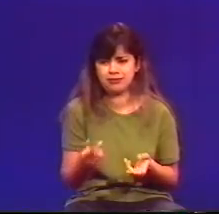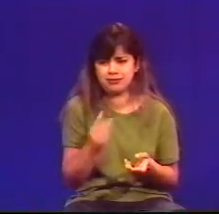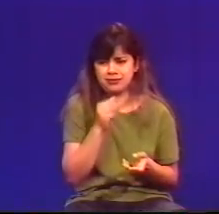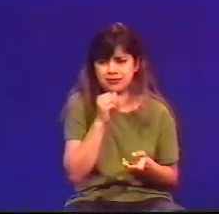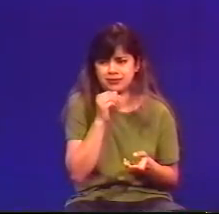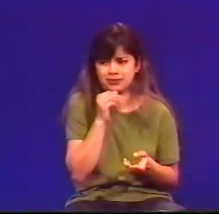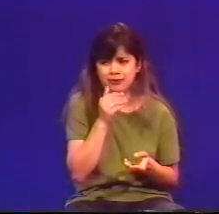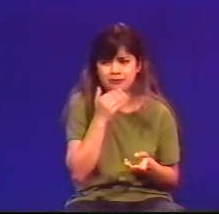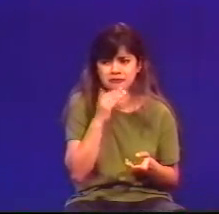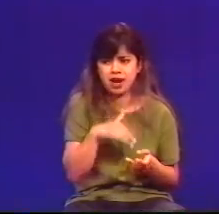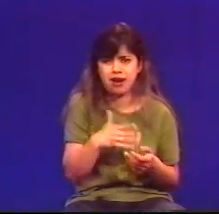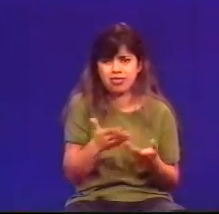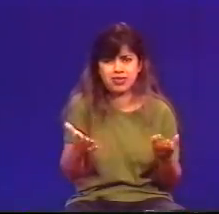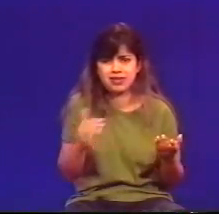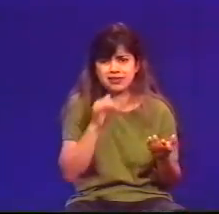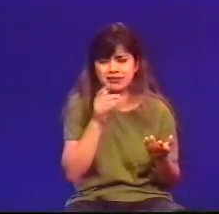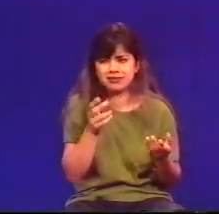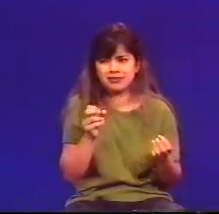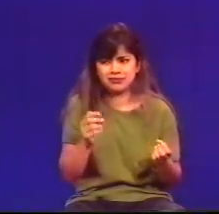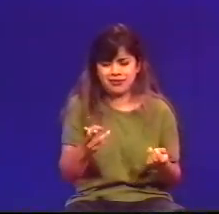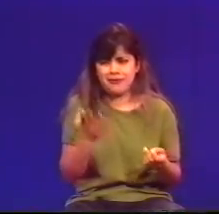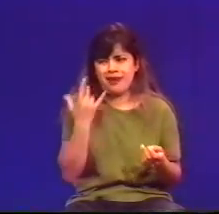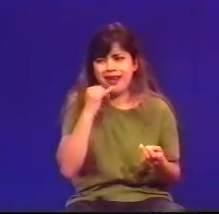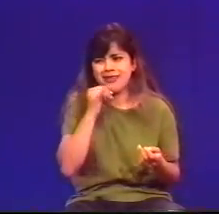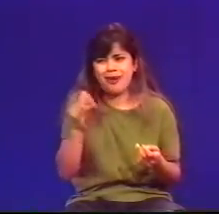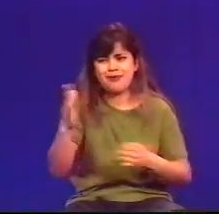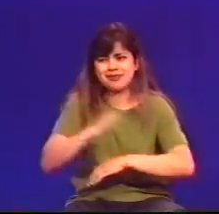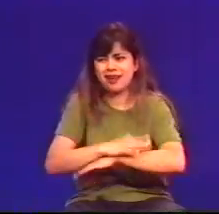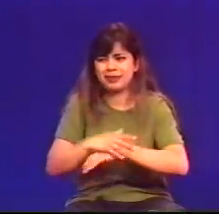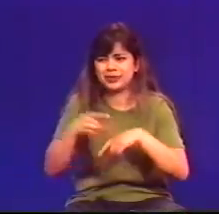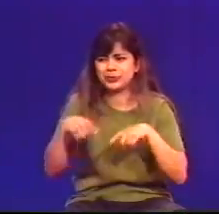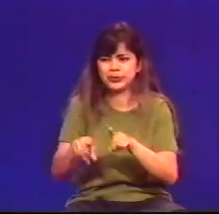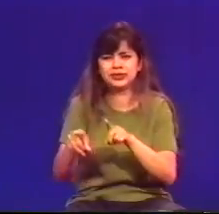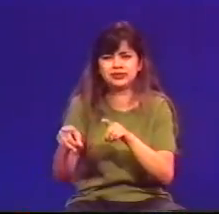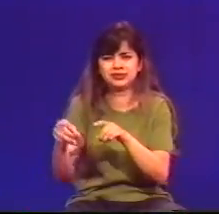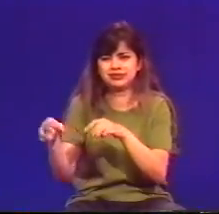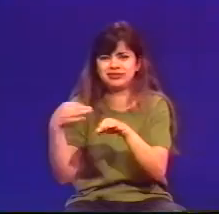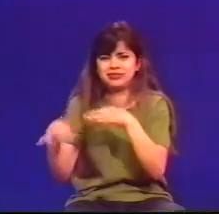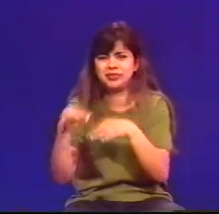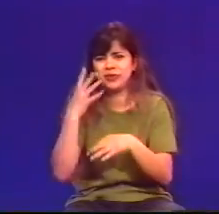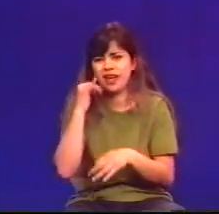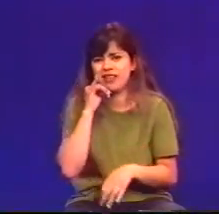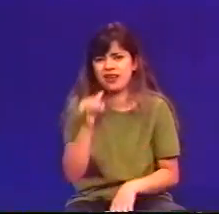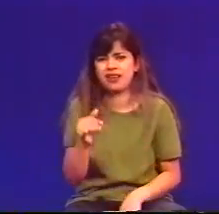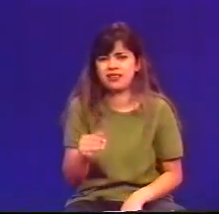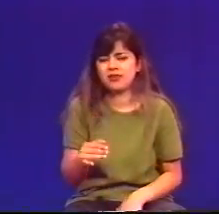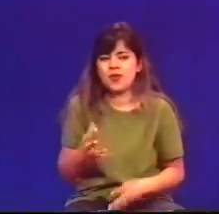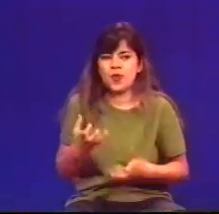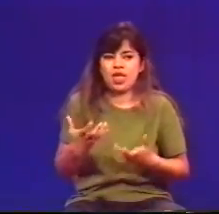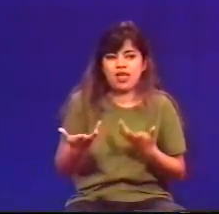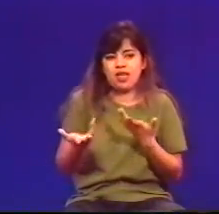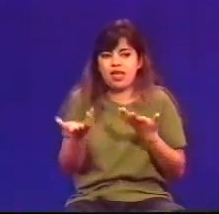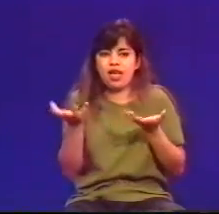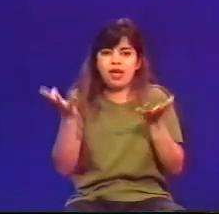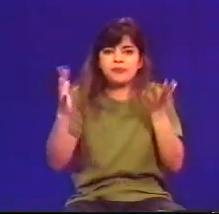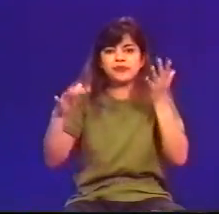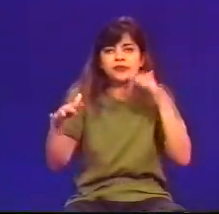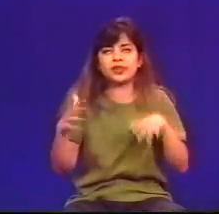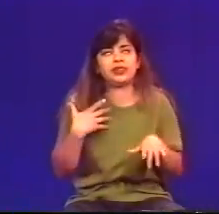so often it ends up being something that seems so trivial and silly, and I never would really understand what was so funny in the first place.